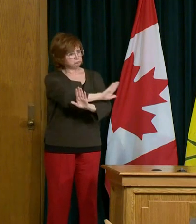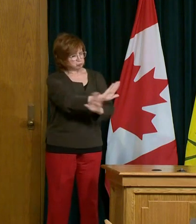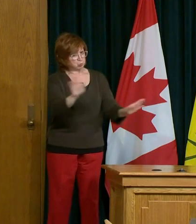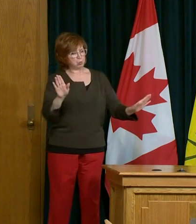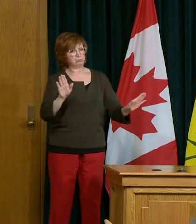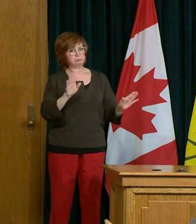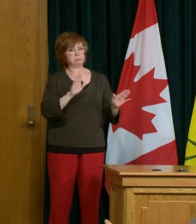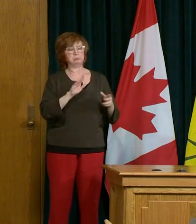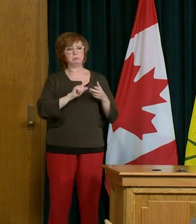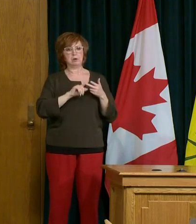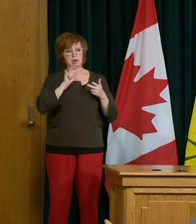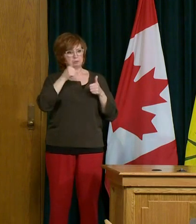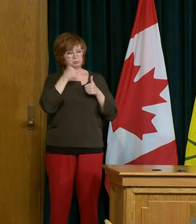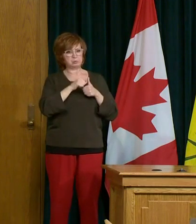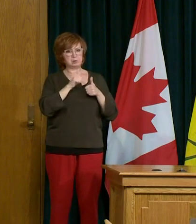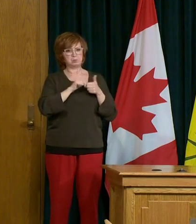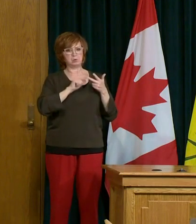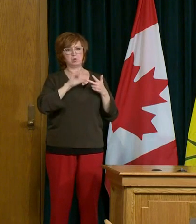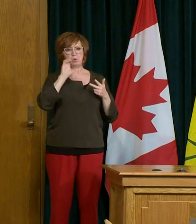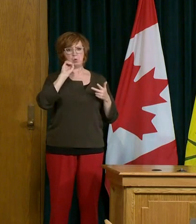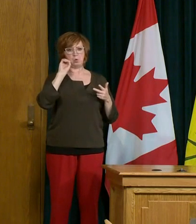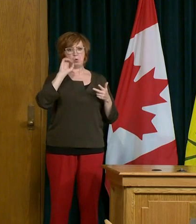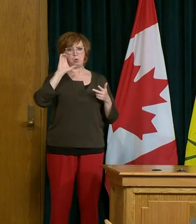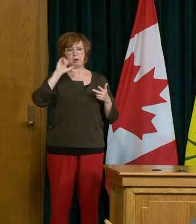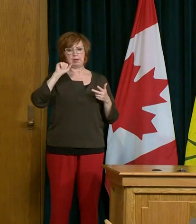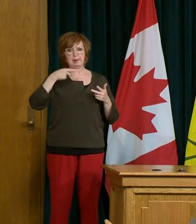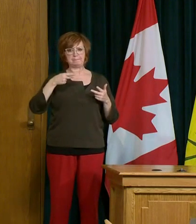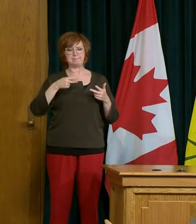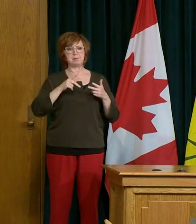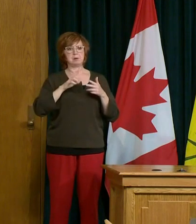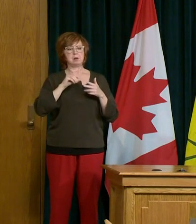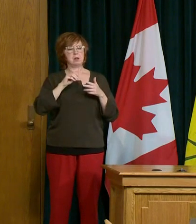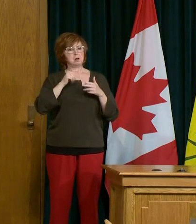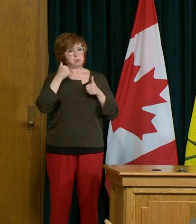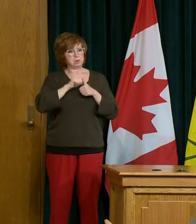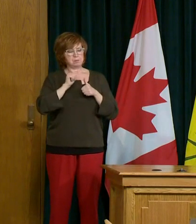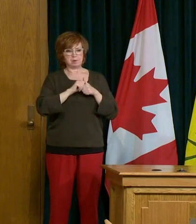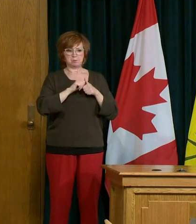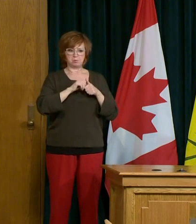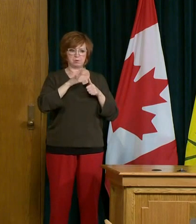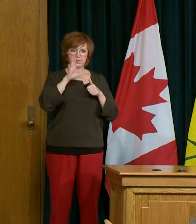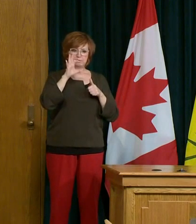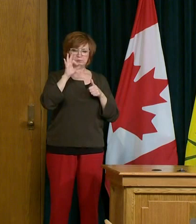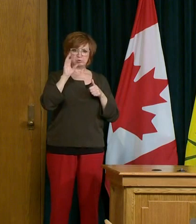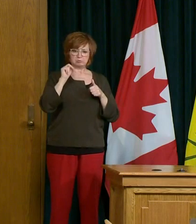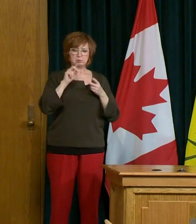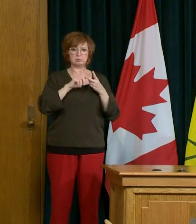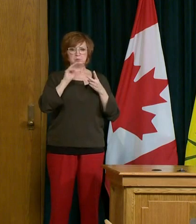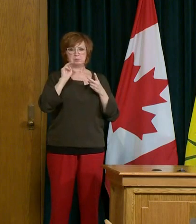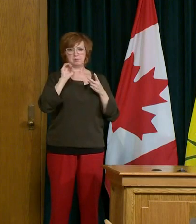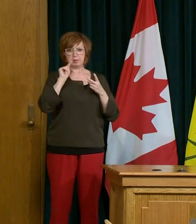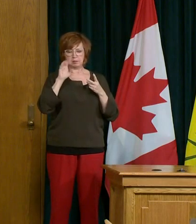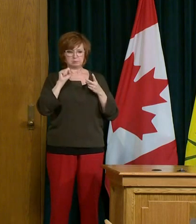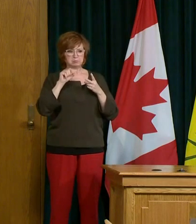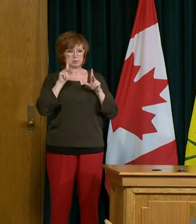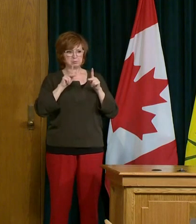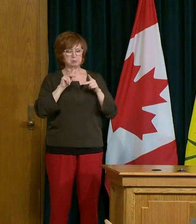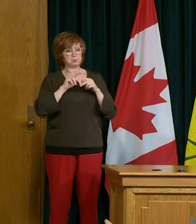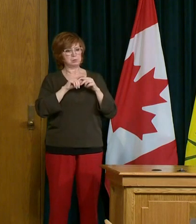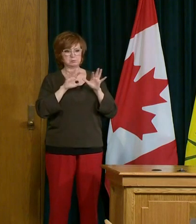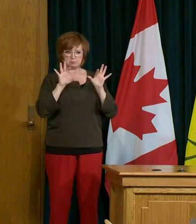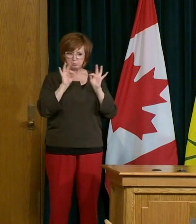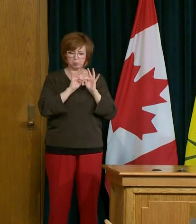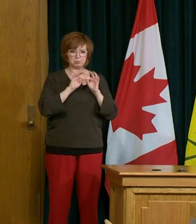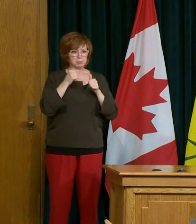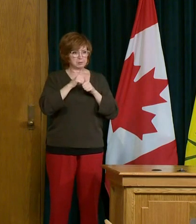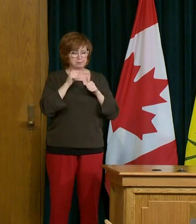of OCAP and other things that need to be front of mind when we're working with First Nations and Métis communities, people, and nations.